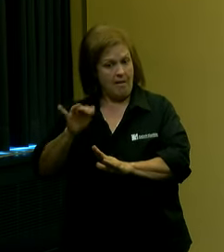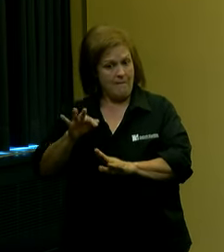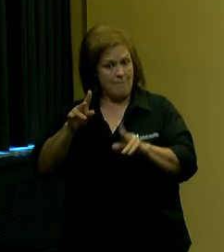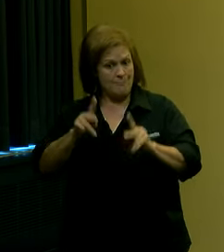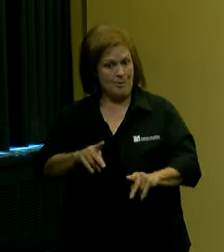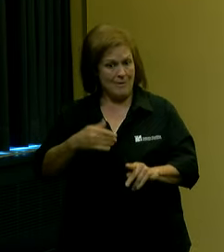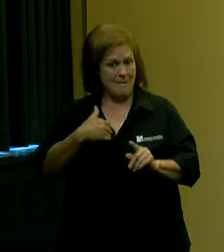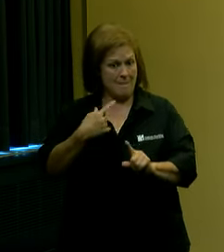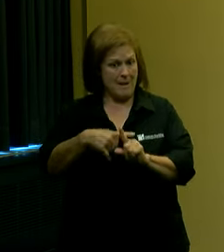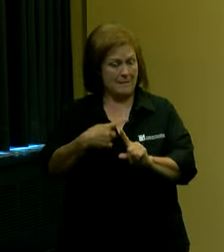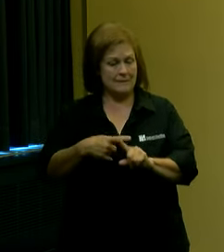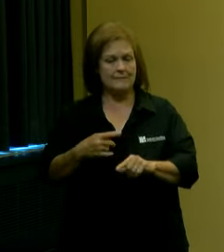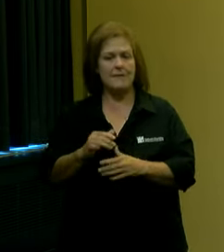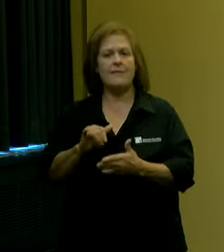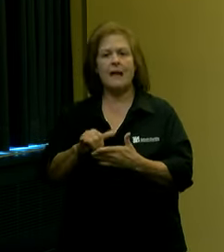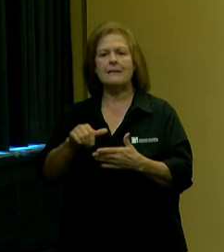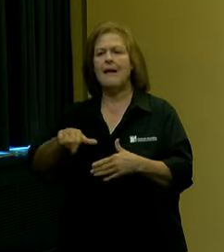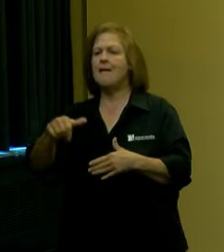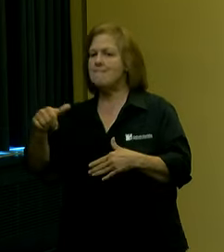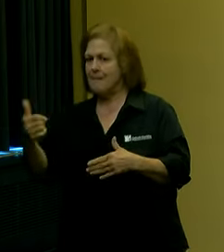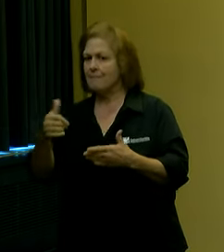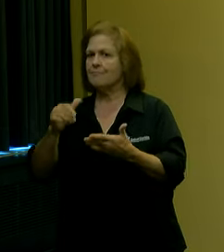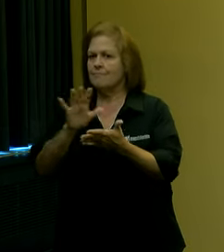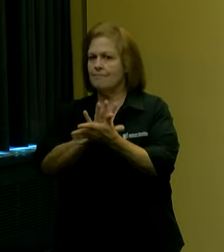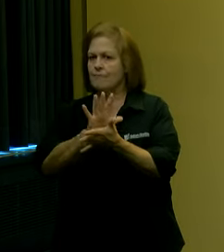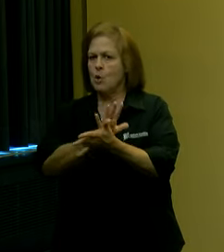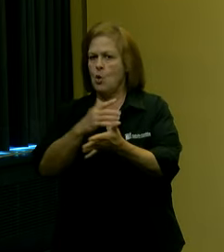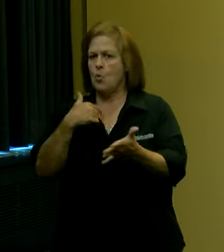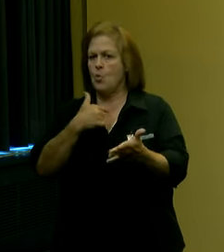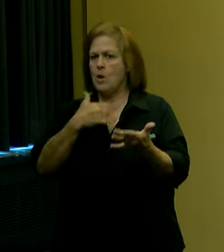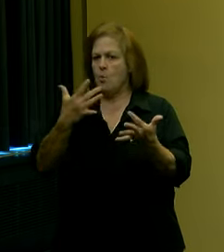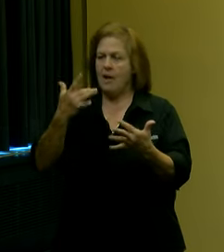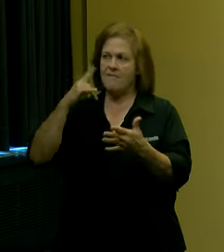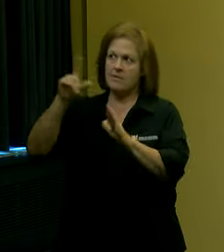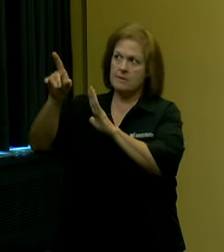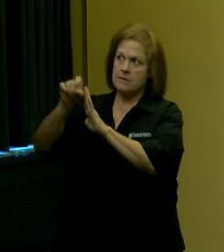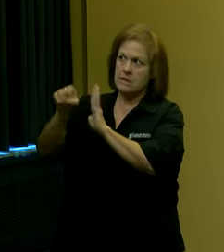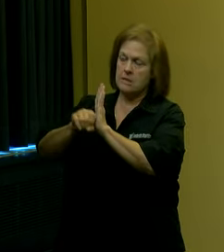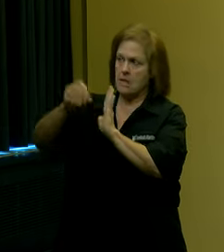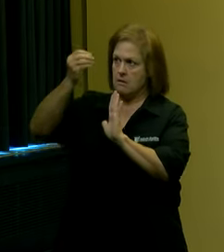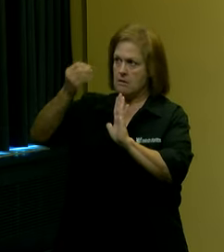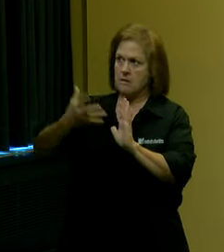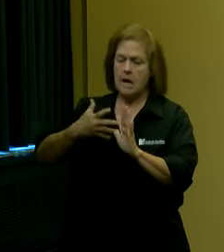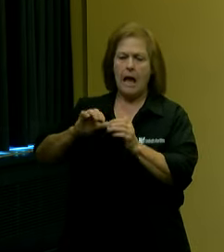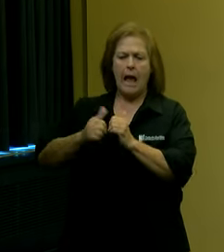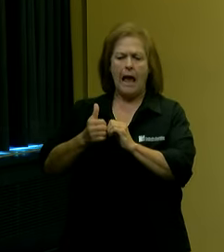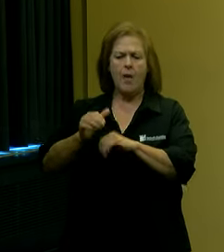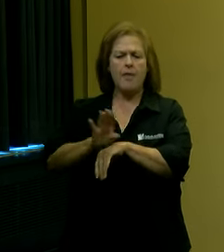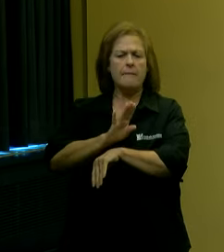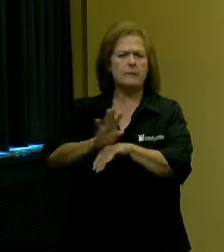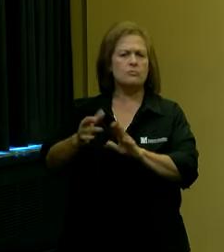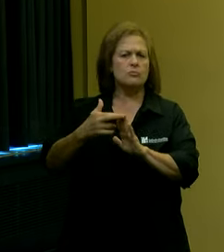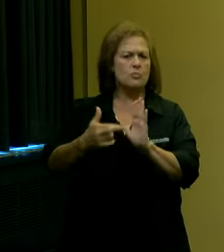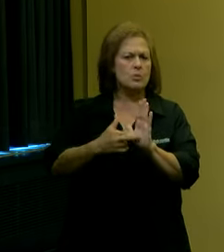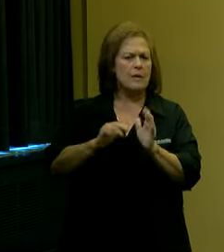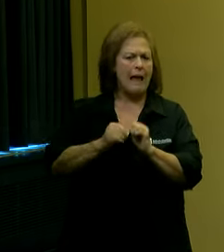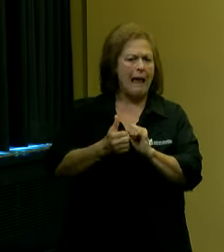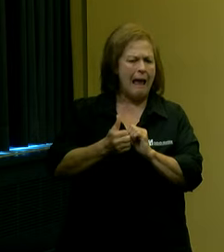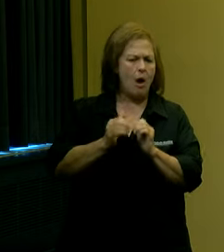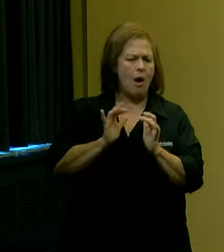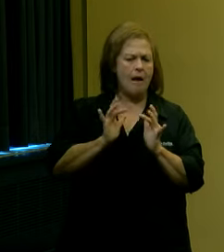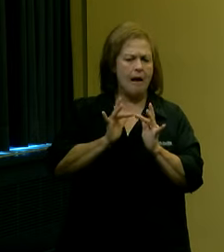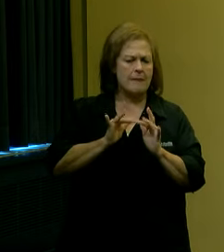Right, so that's another document we're waiting for. The state is going to be releasing their guidance for businesses as it regards to contact